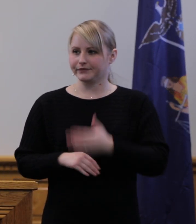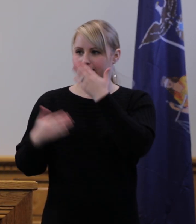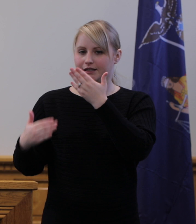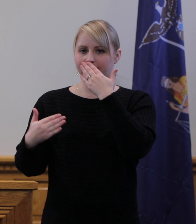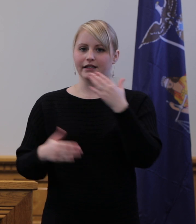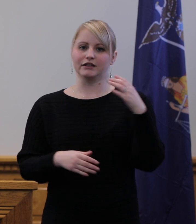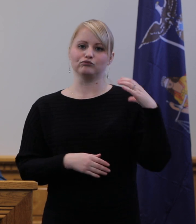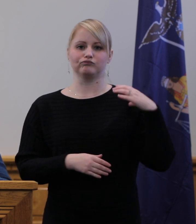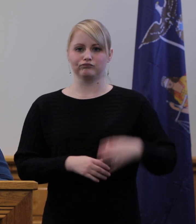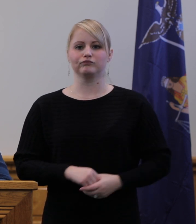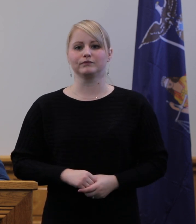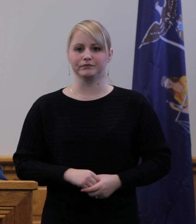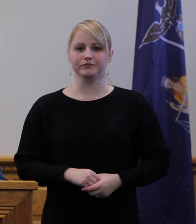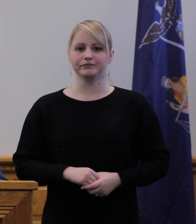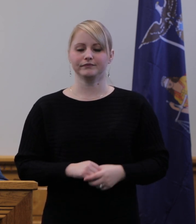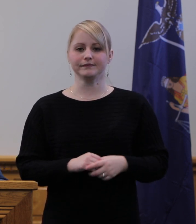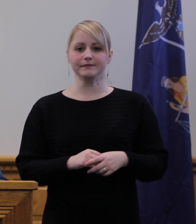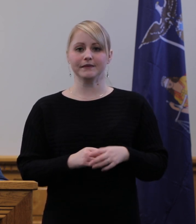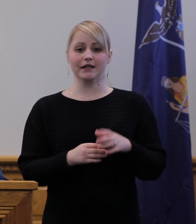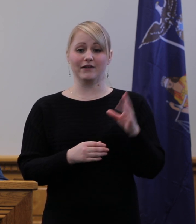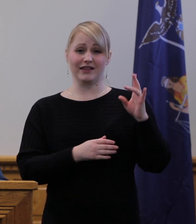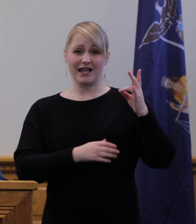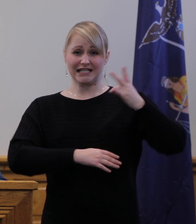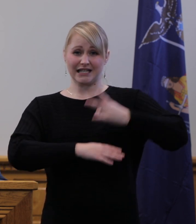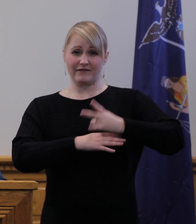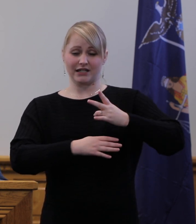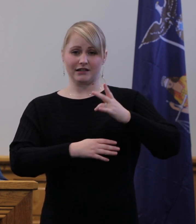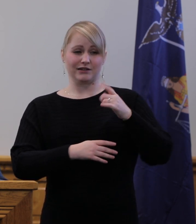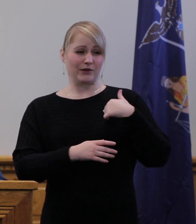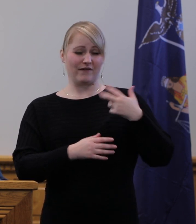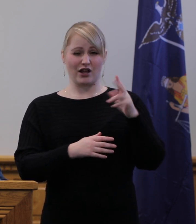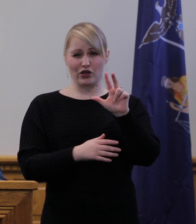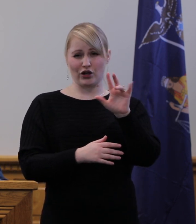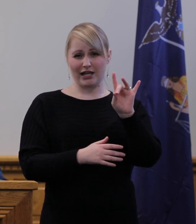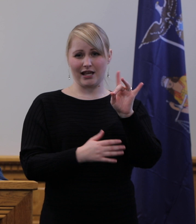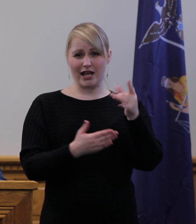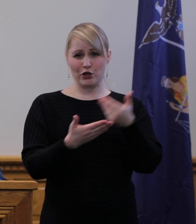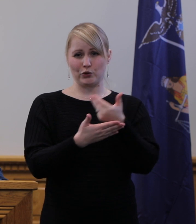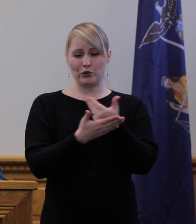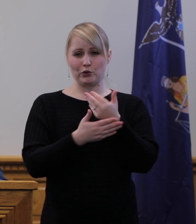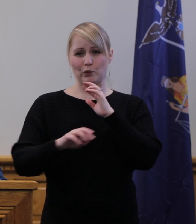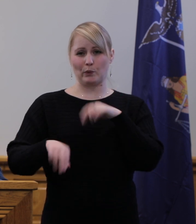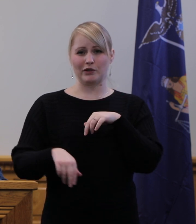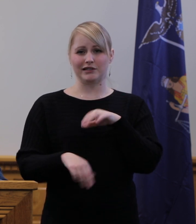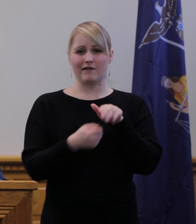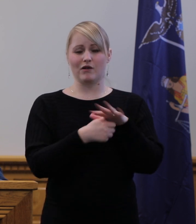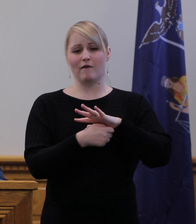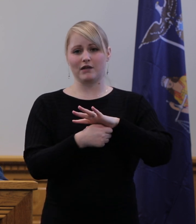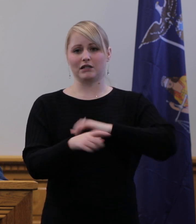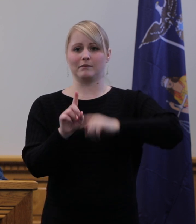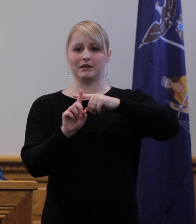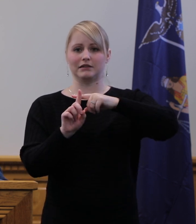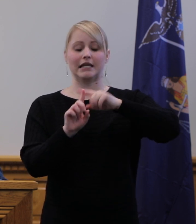Thank you, Mr. Chairman. Over the past 7 days, we've had at least 38 new reports of COVID-19. While this number